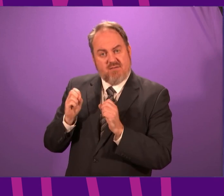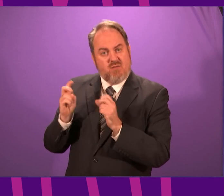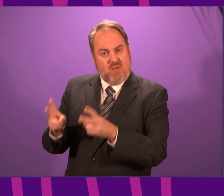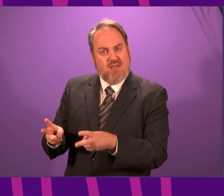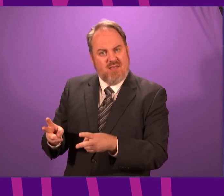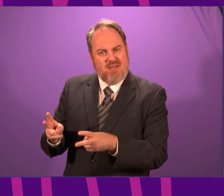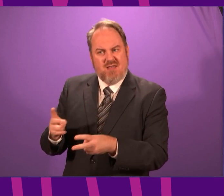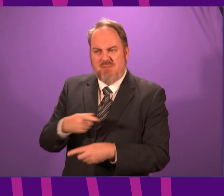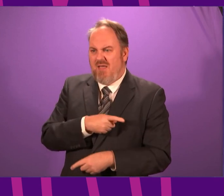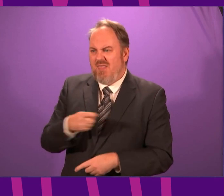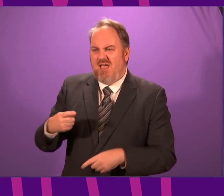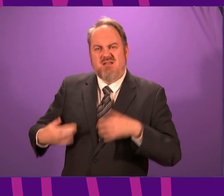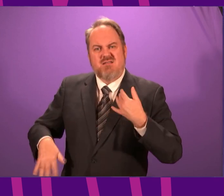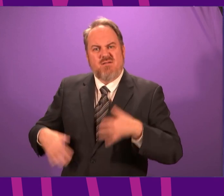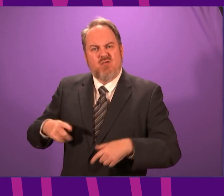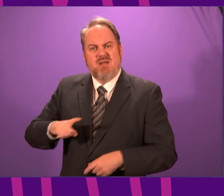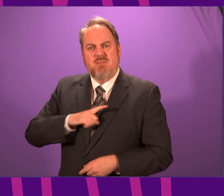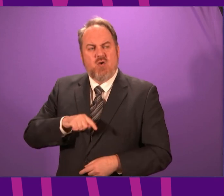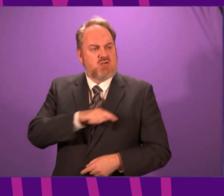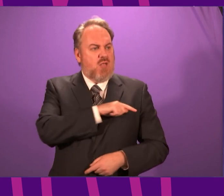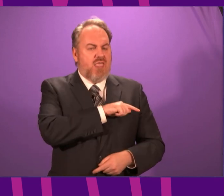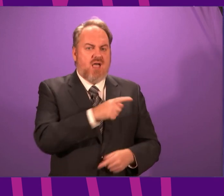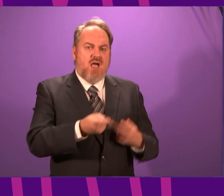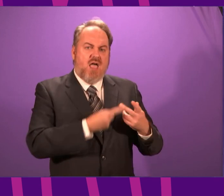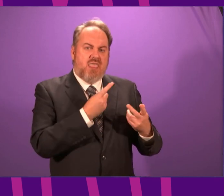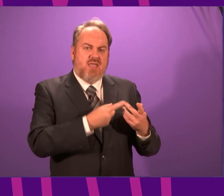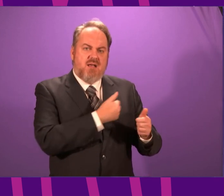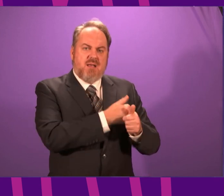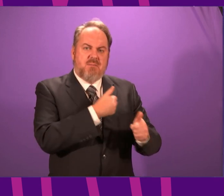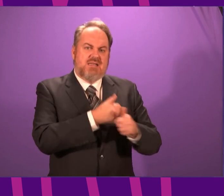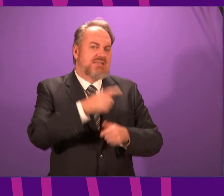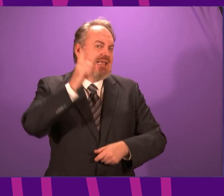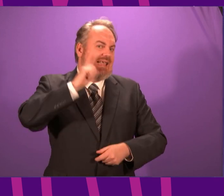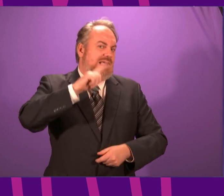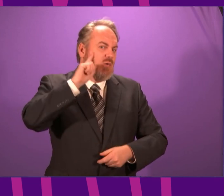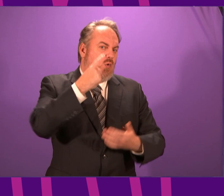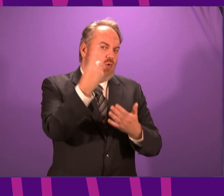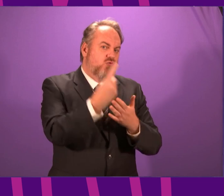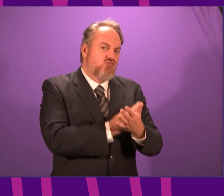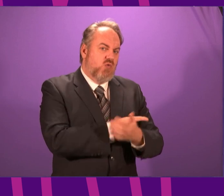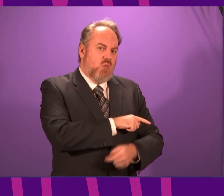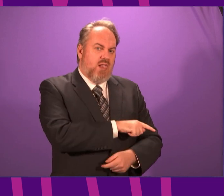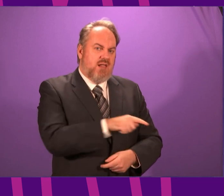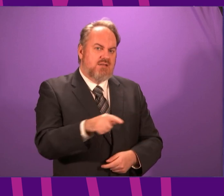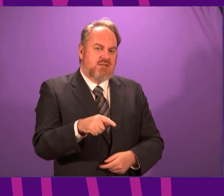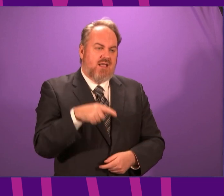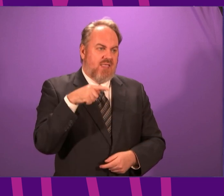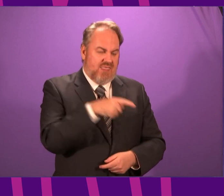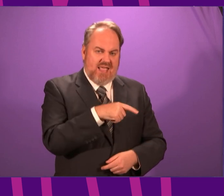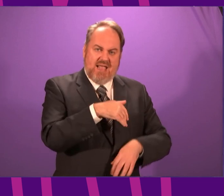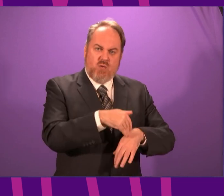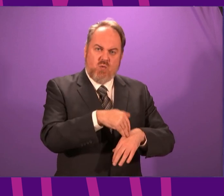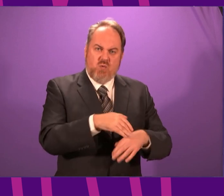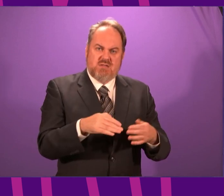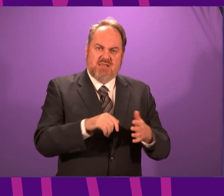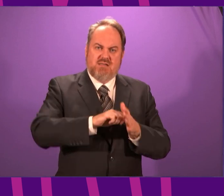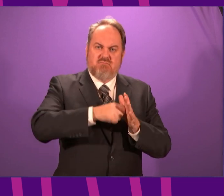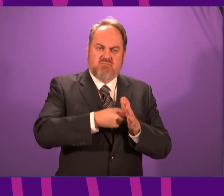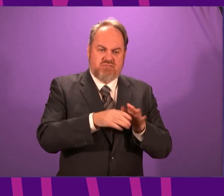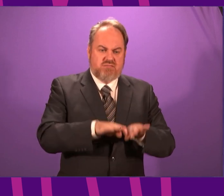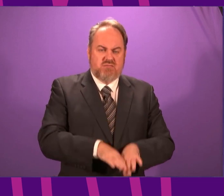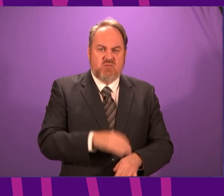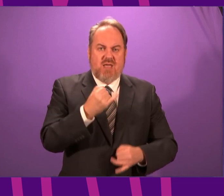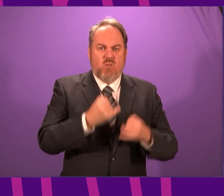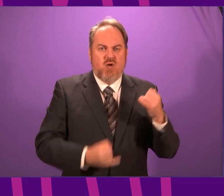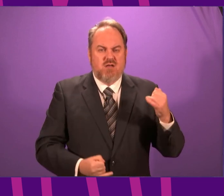being penalised for those who flouted the rules. They say, don't punish those who fully complied with the rules for the stupidity of